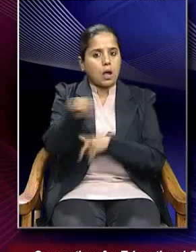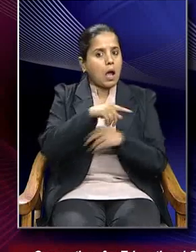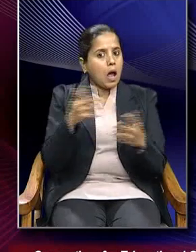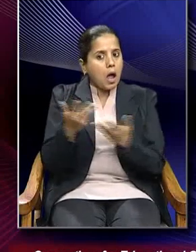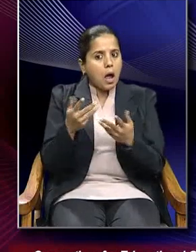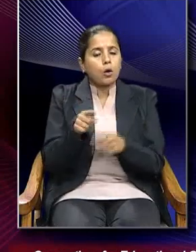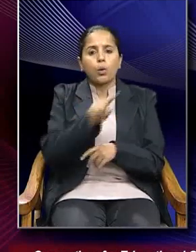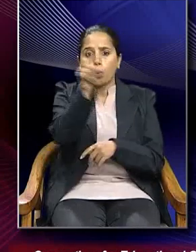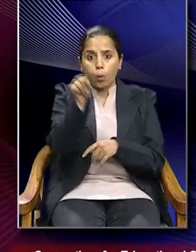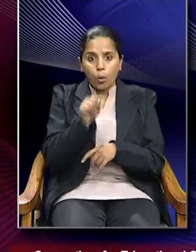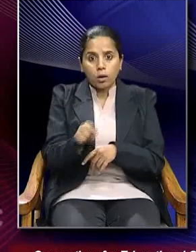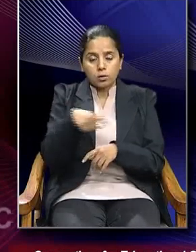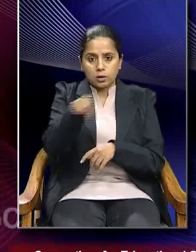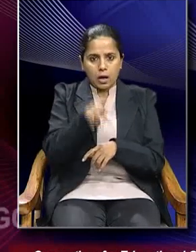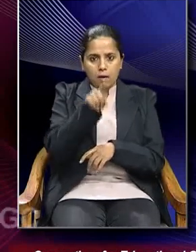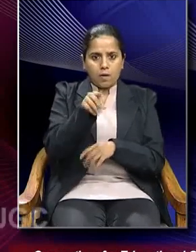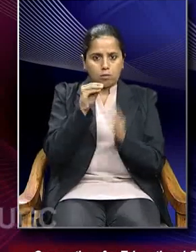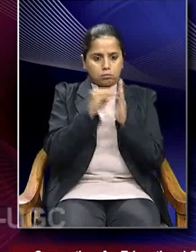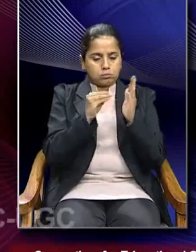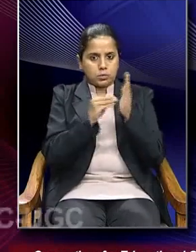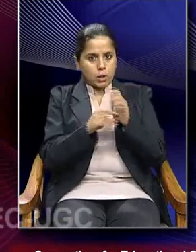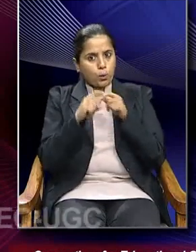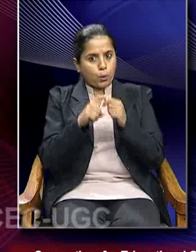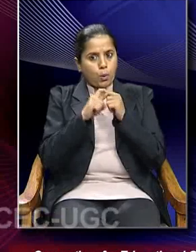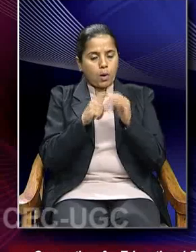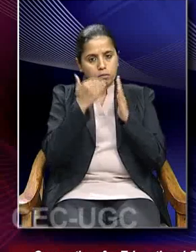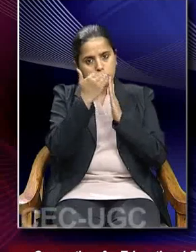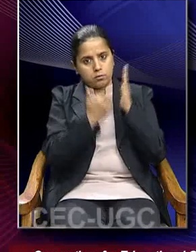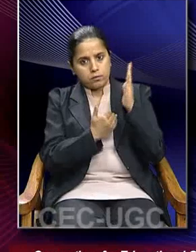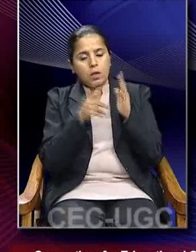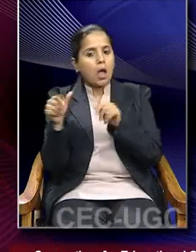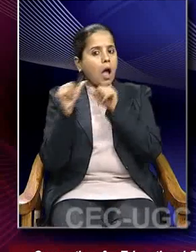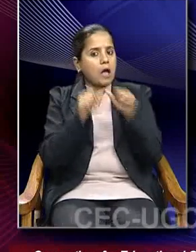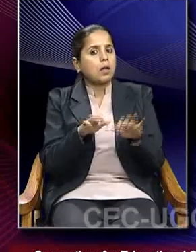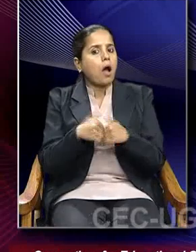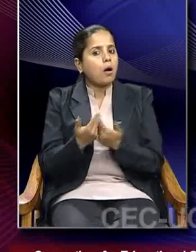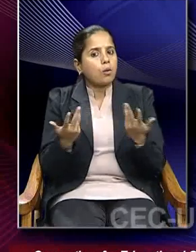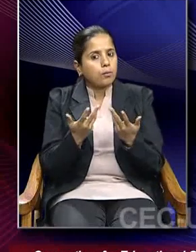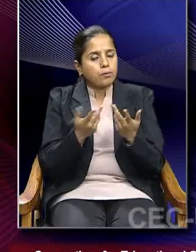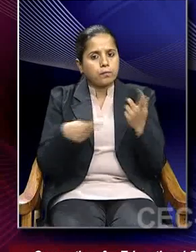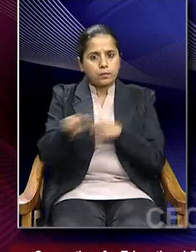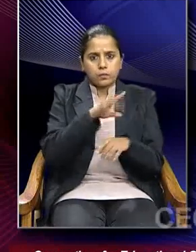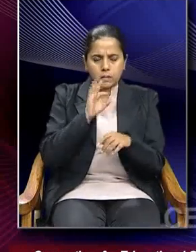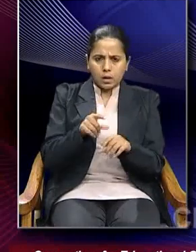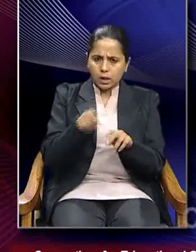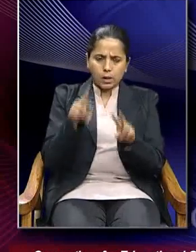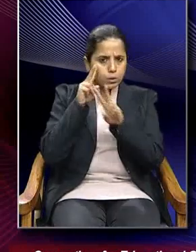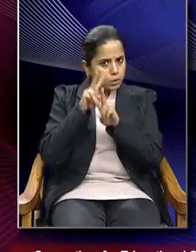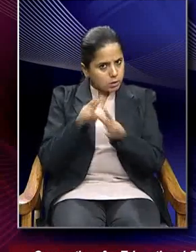the question that you raised in the initial stage being answered? Is the